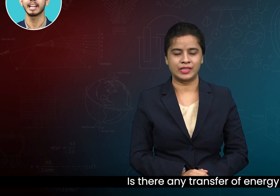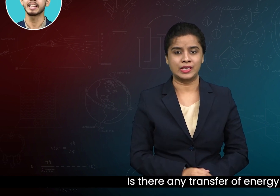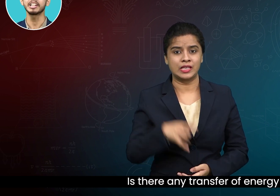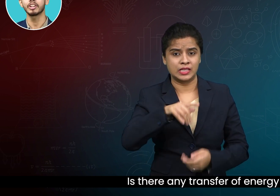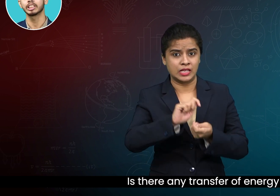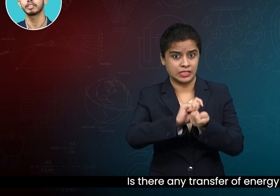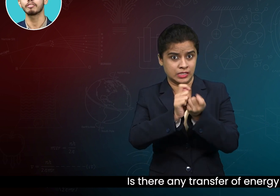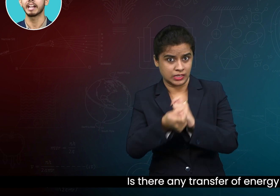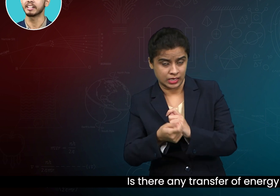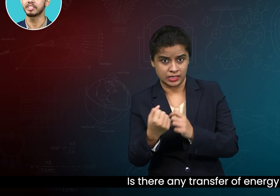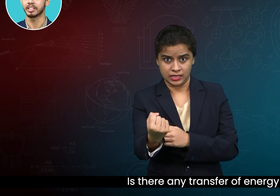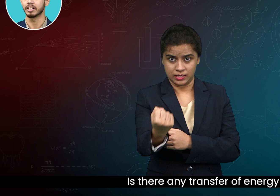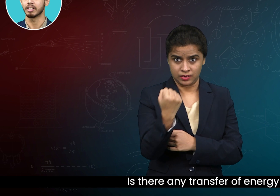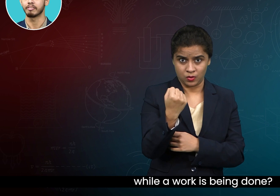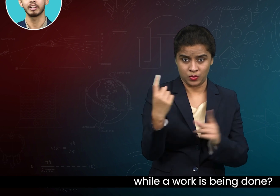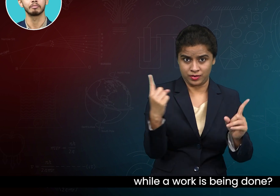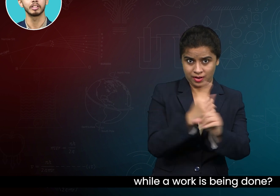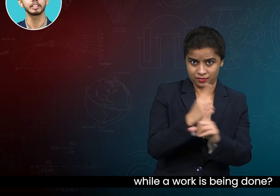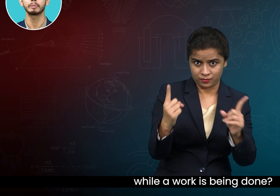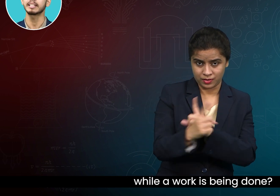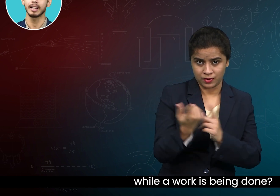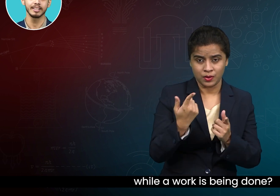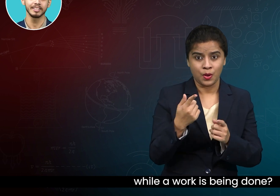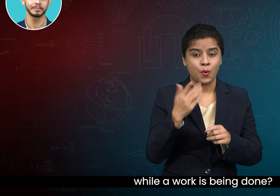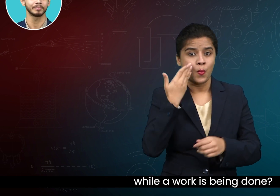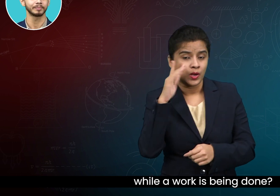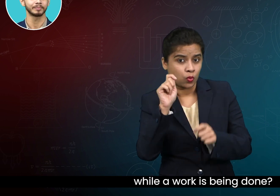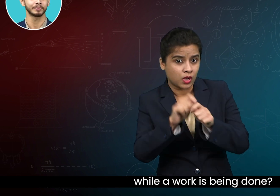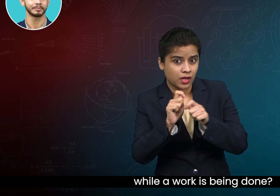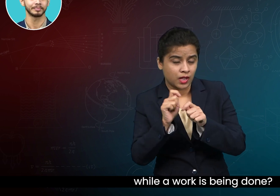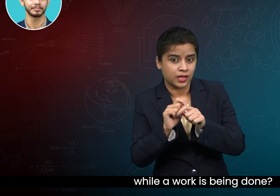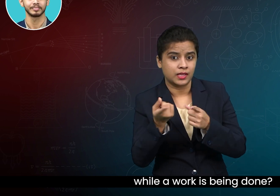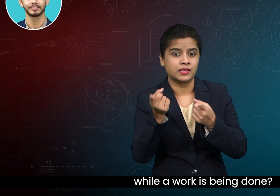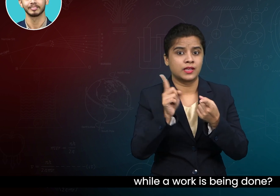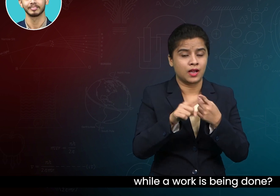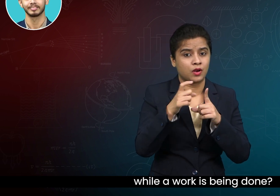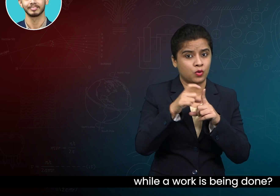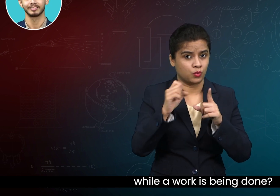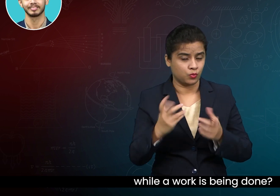Is there any transfer of energy while a work is being done?